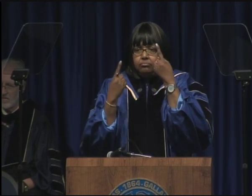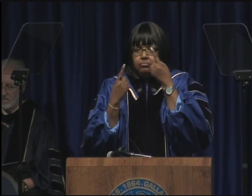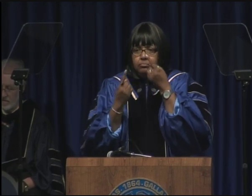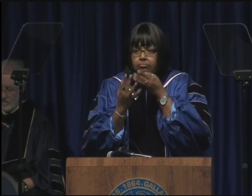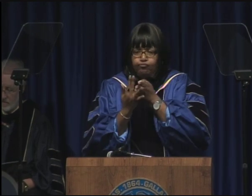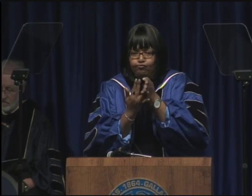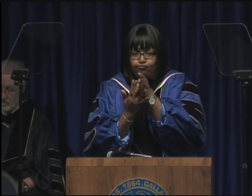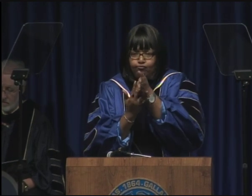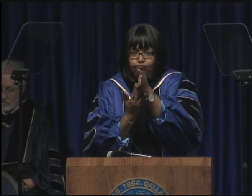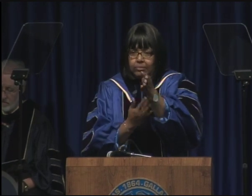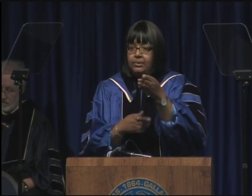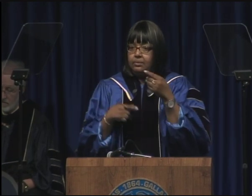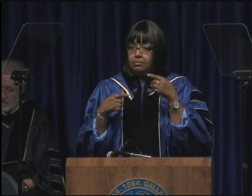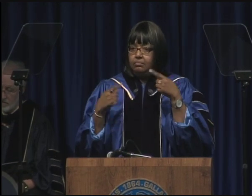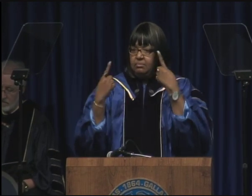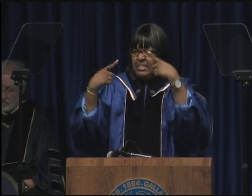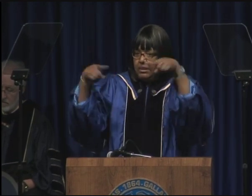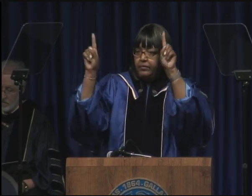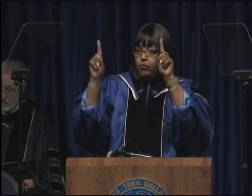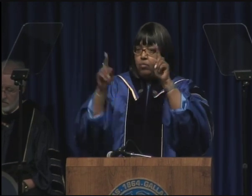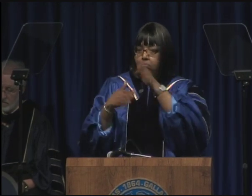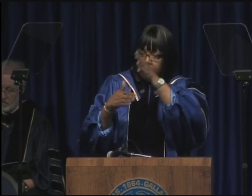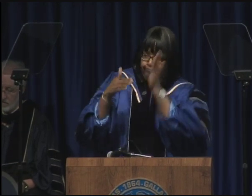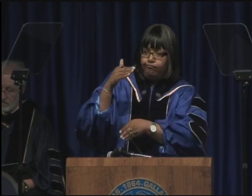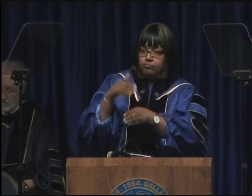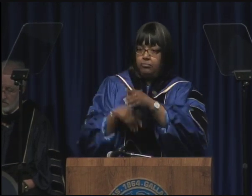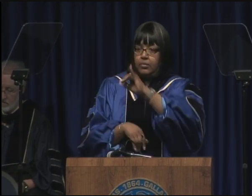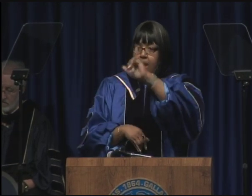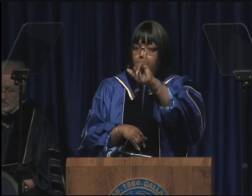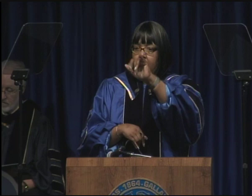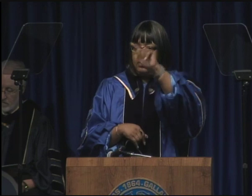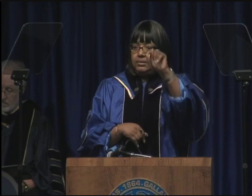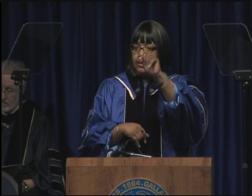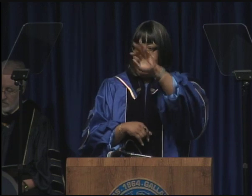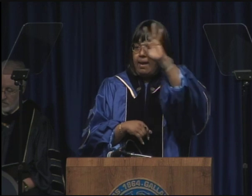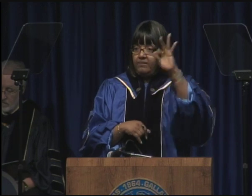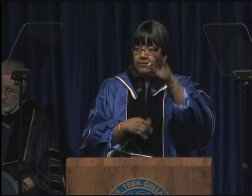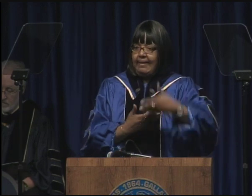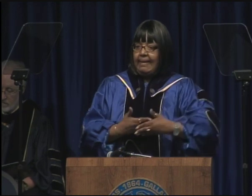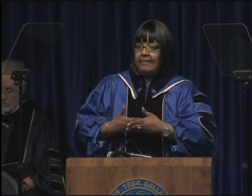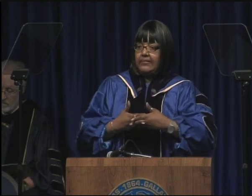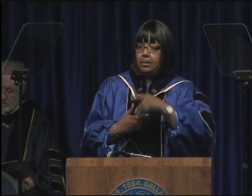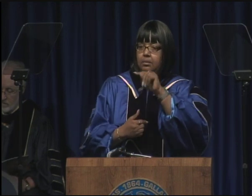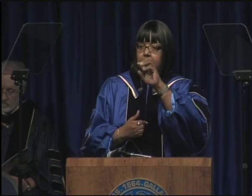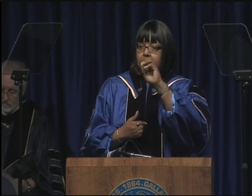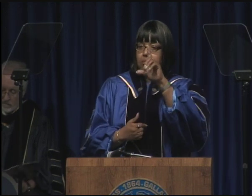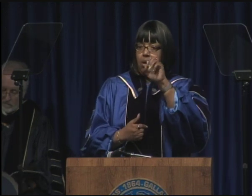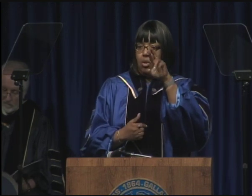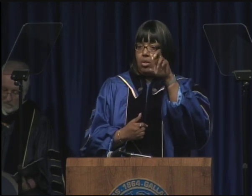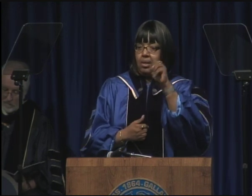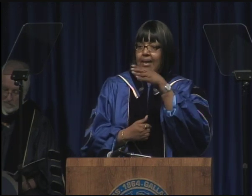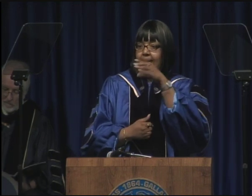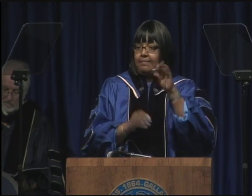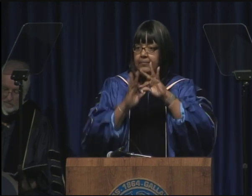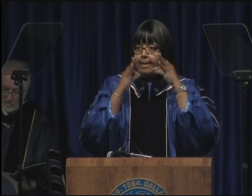He successfully completed the ITF certificate training